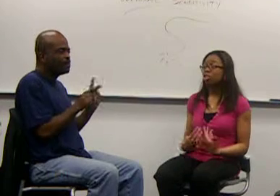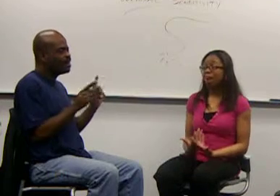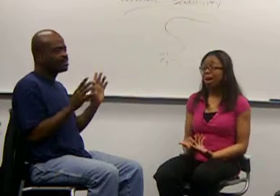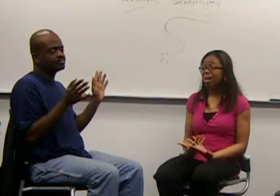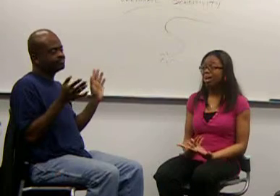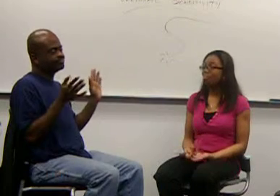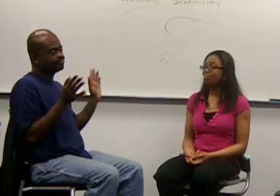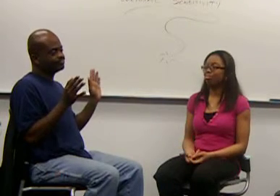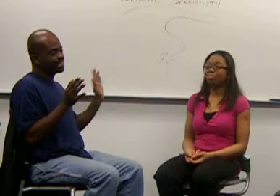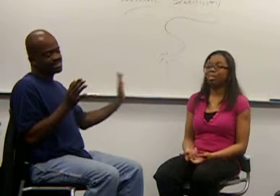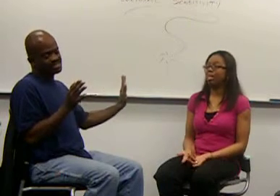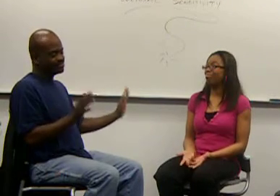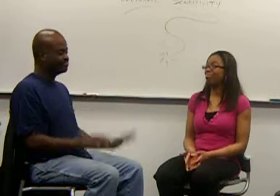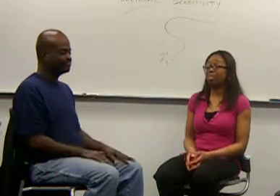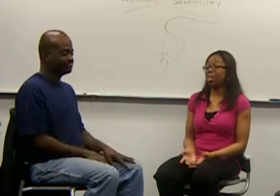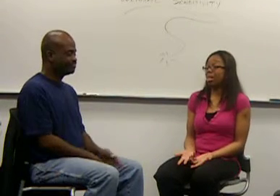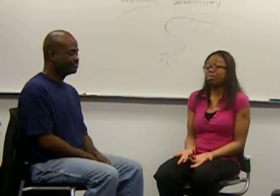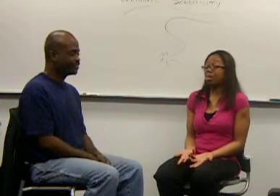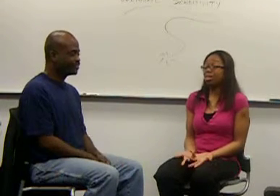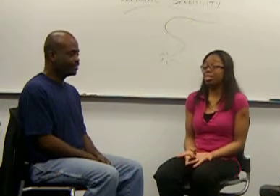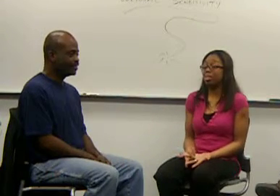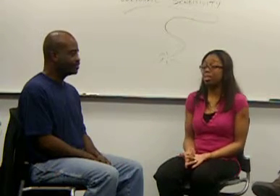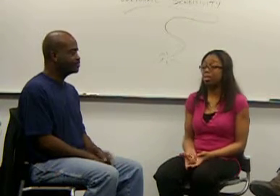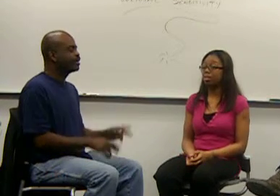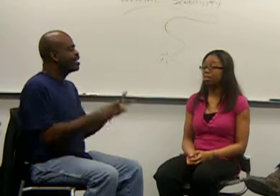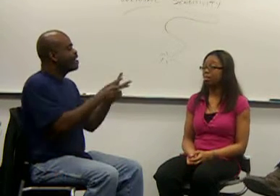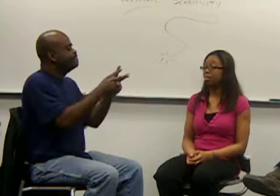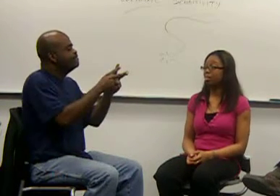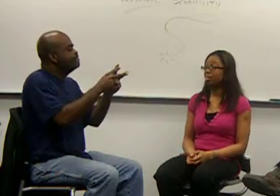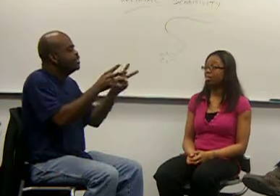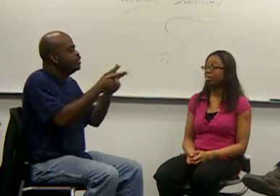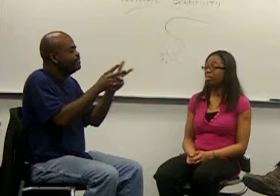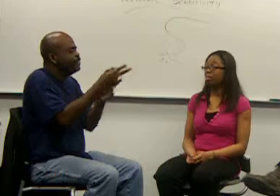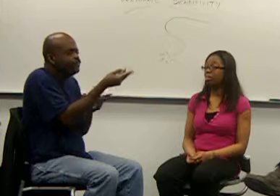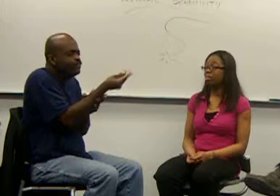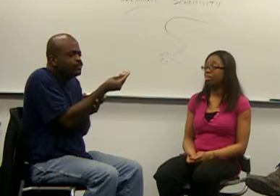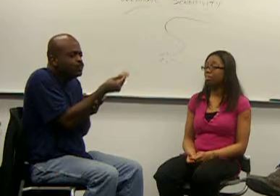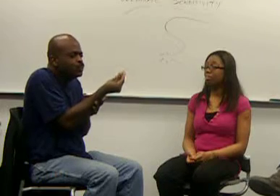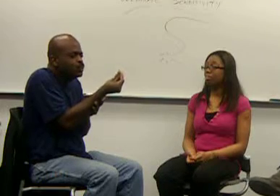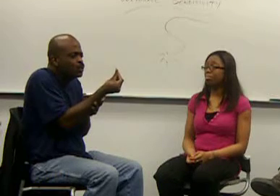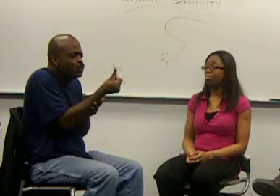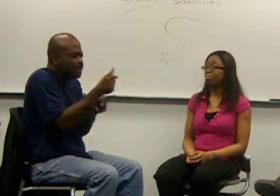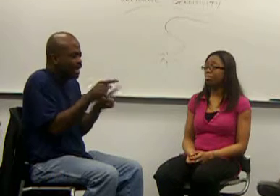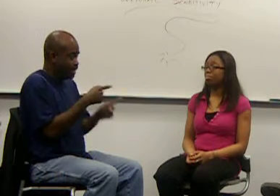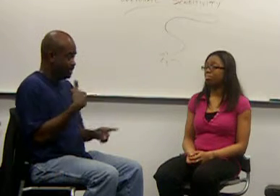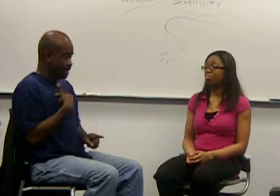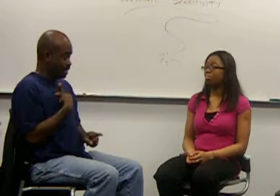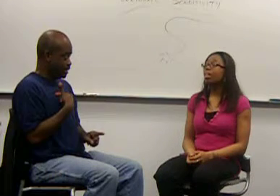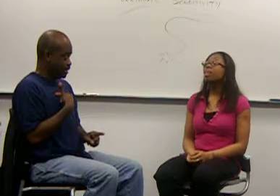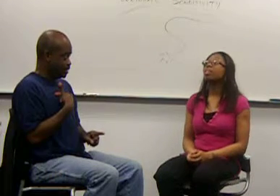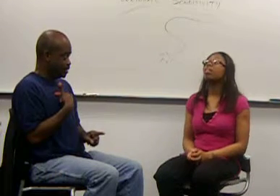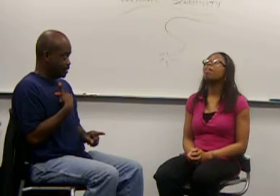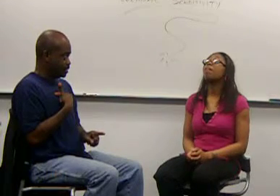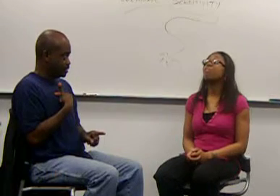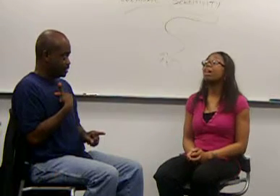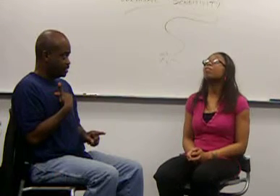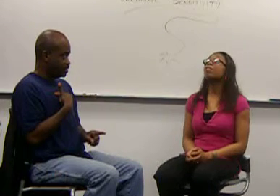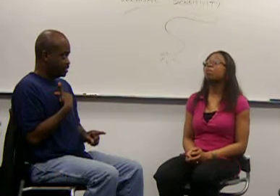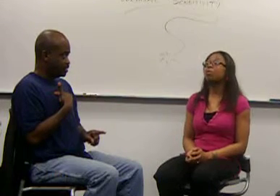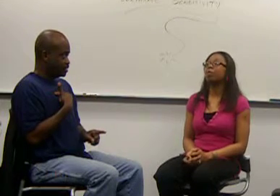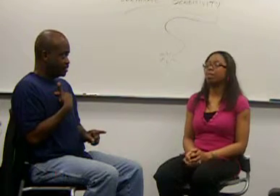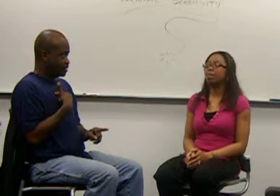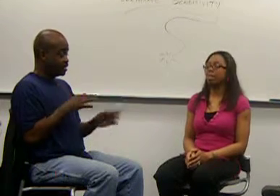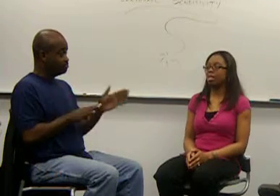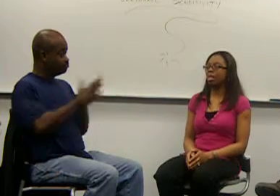See, I tried, but they didn't want to accept it. It's